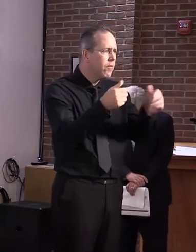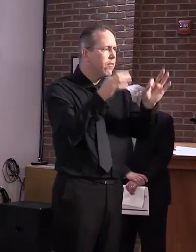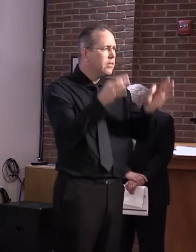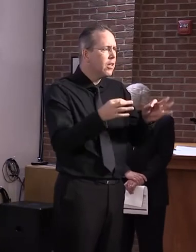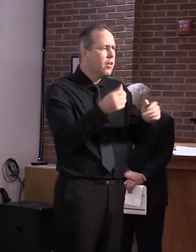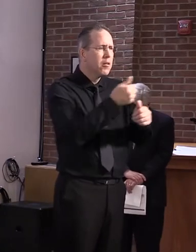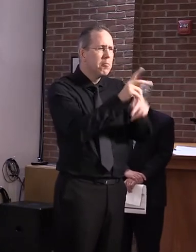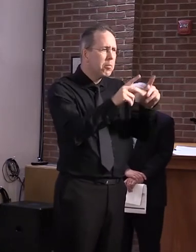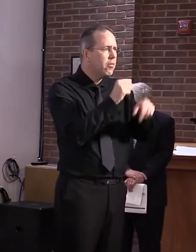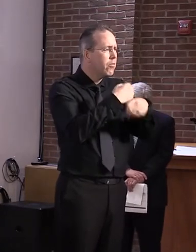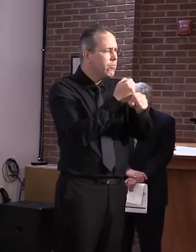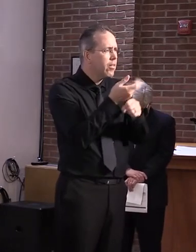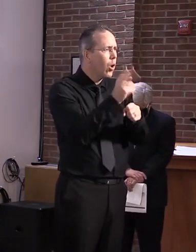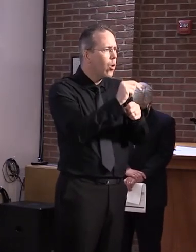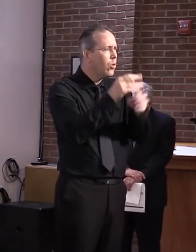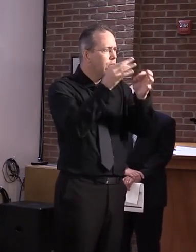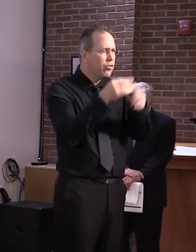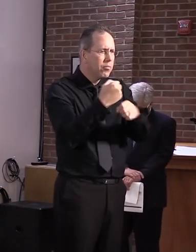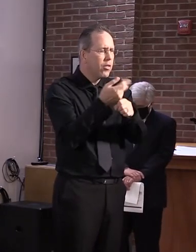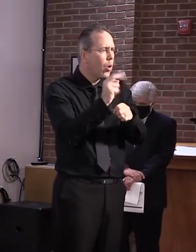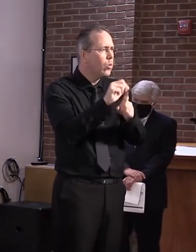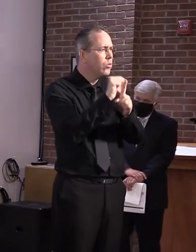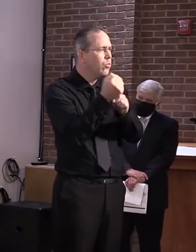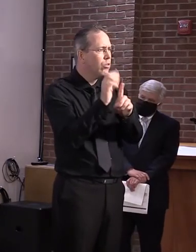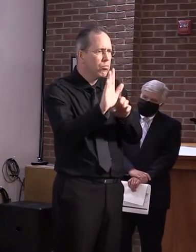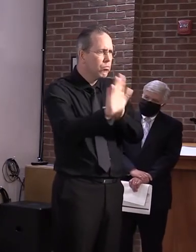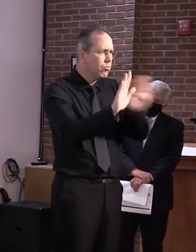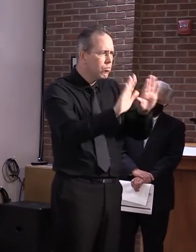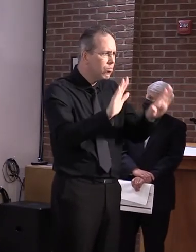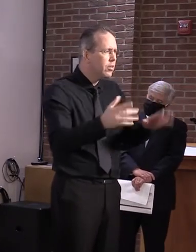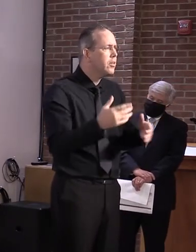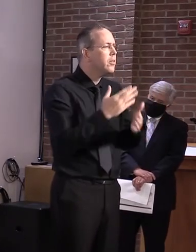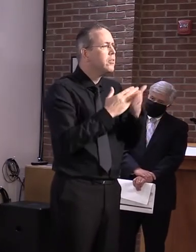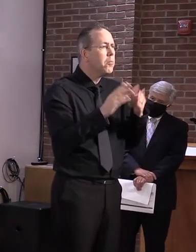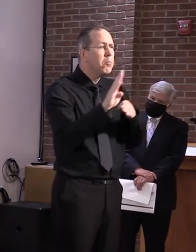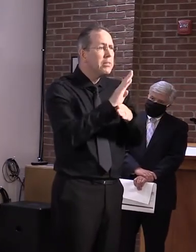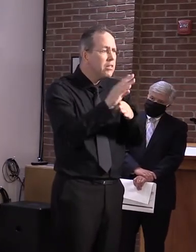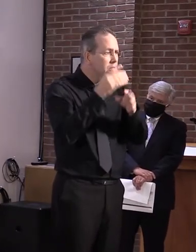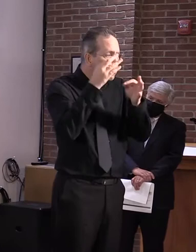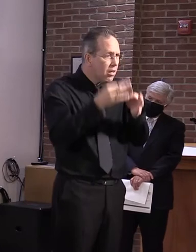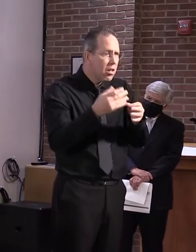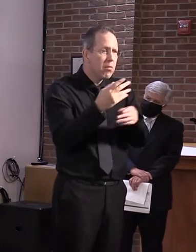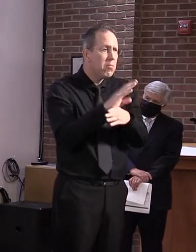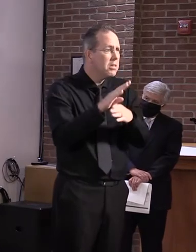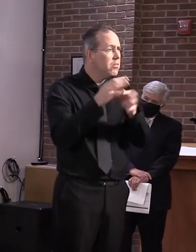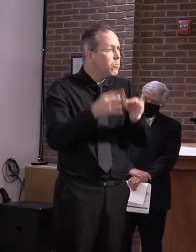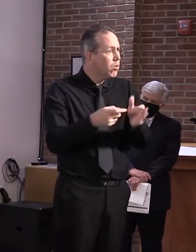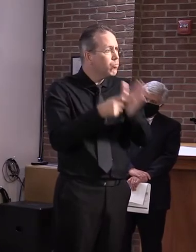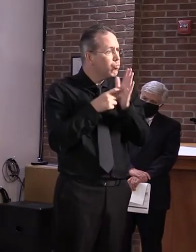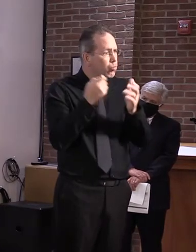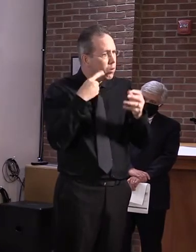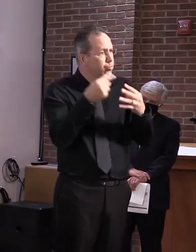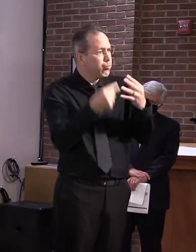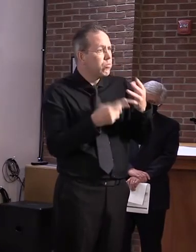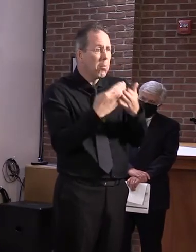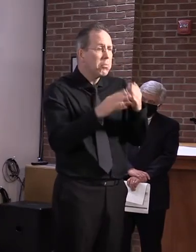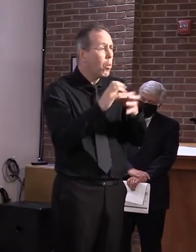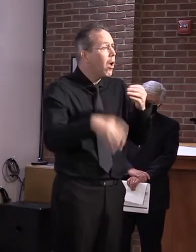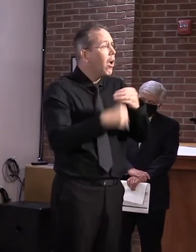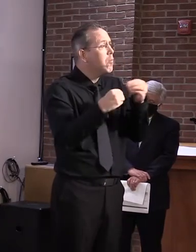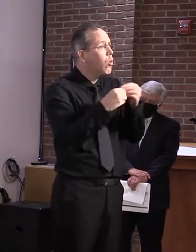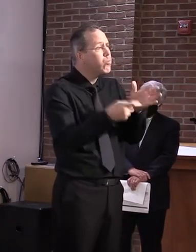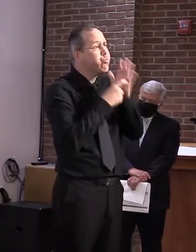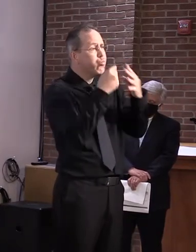So we have this policy that seems to be working for Vermont, giving flexibility. Social physically separating is